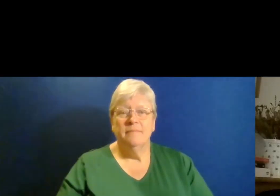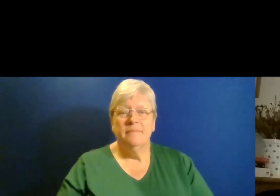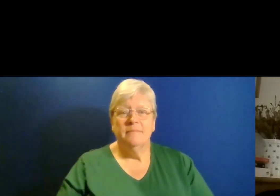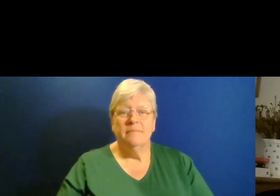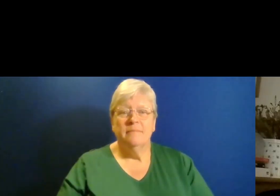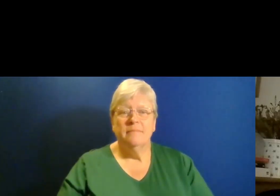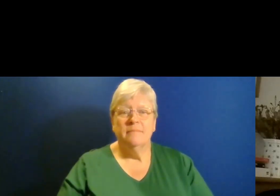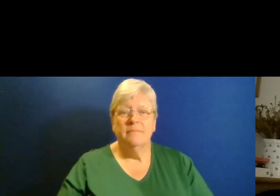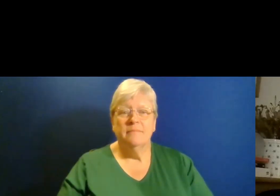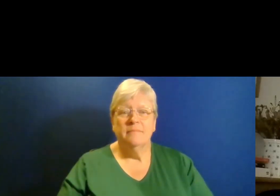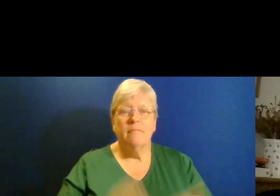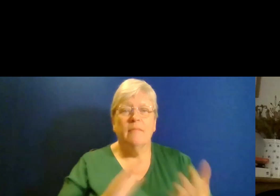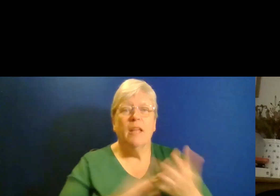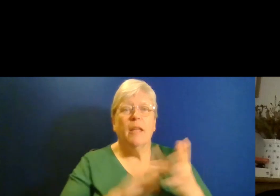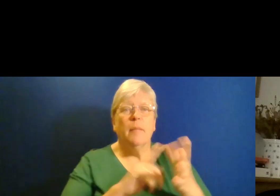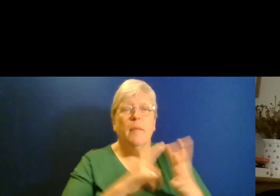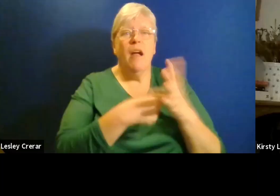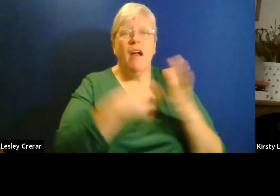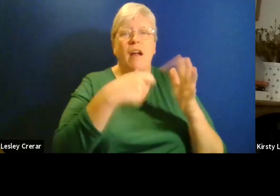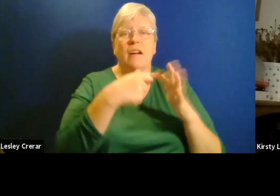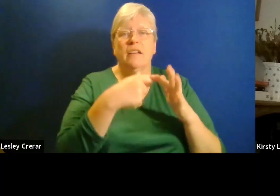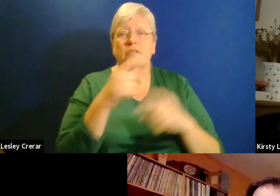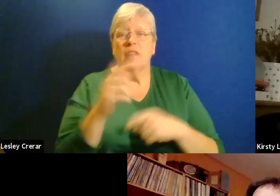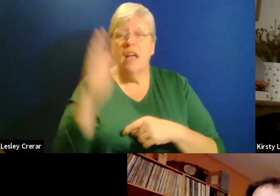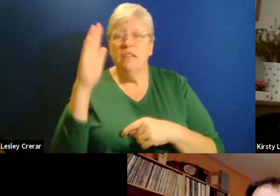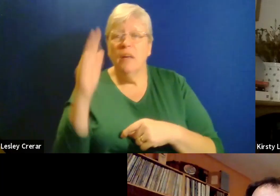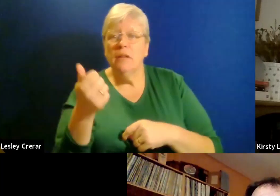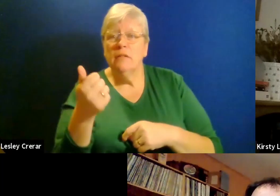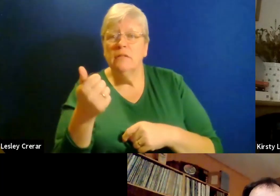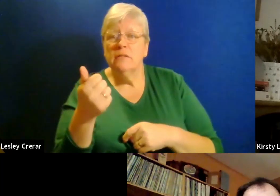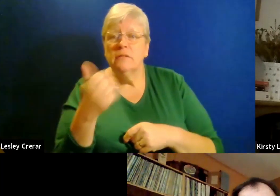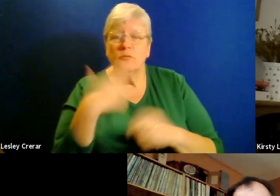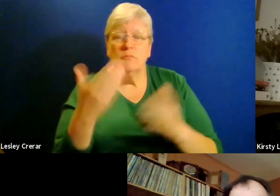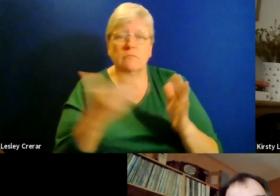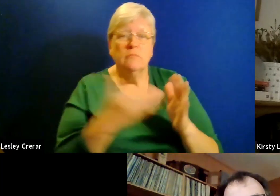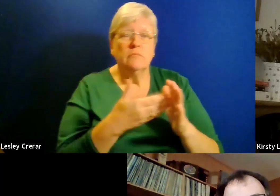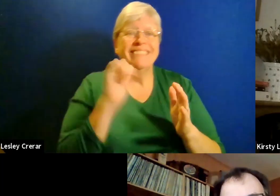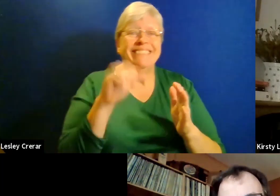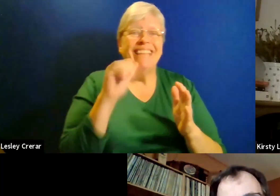Oh, I think Mark has, have you got a hand up, Mark? If you want to pop in and give some, that's it. Yeah,